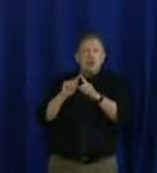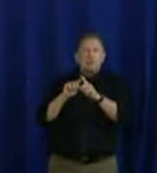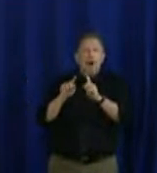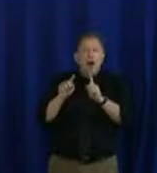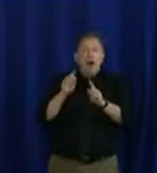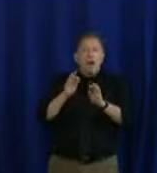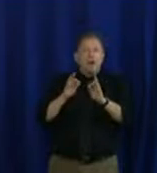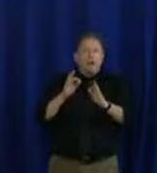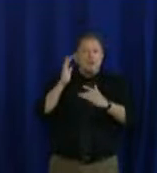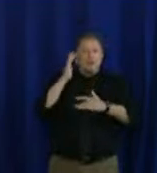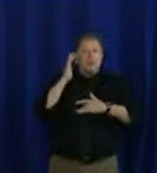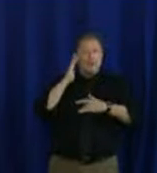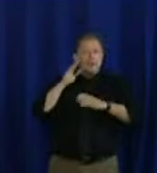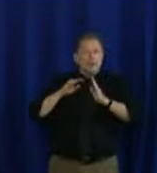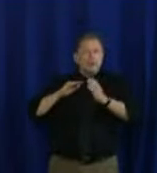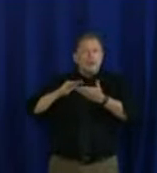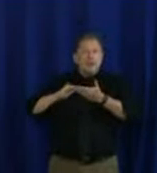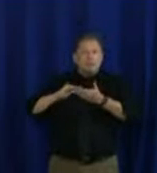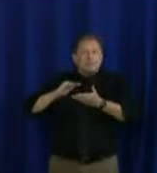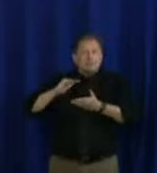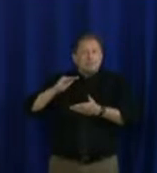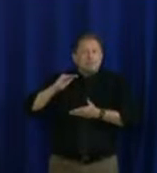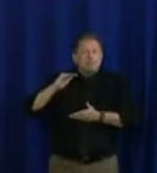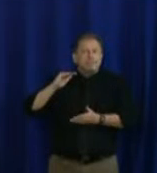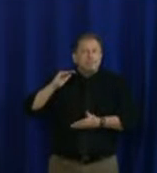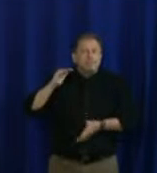significant increases in those cases,